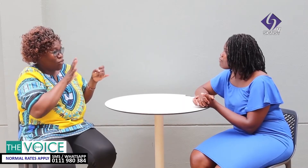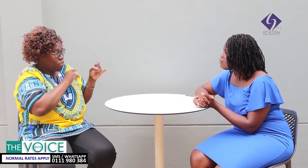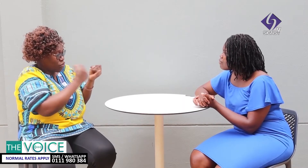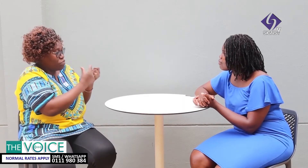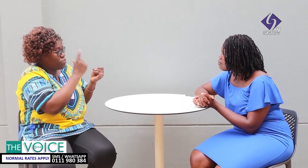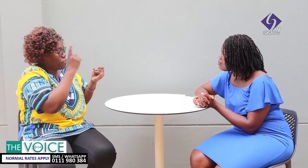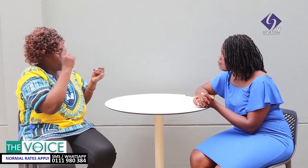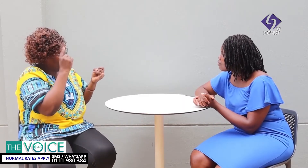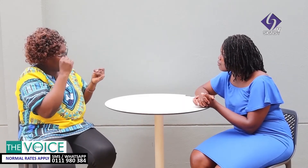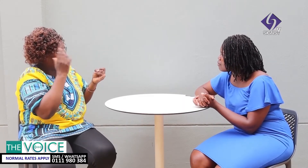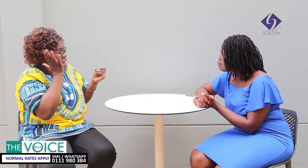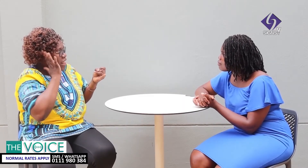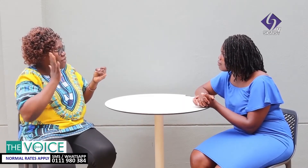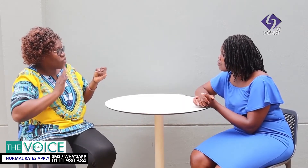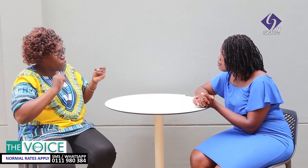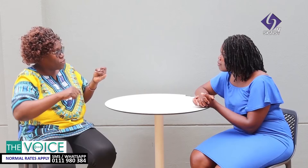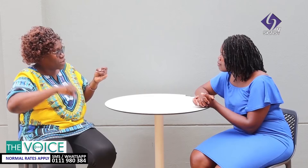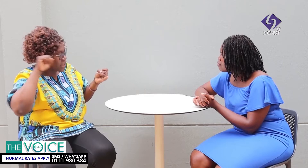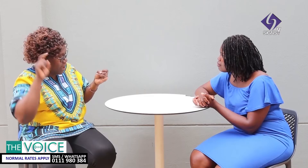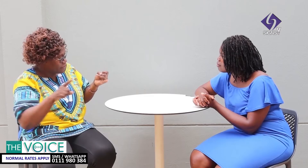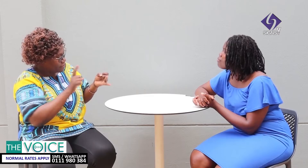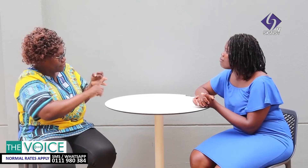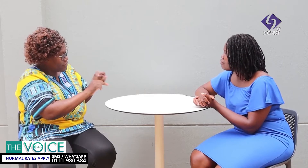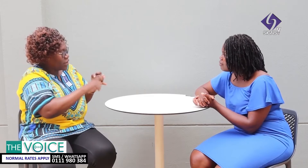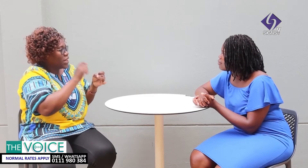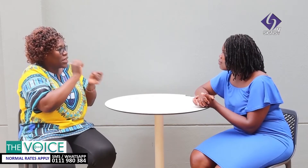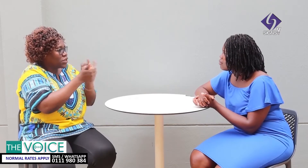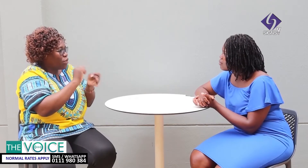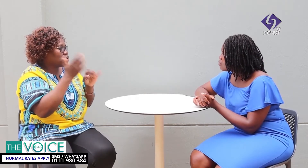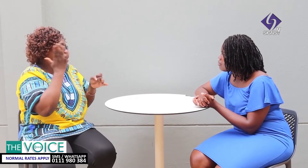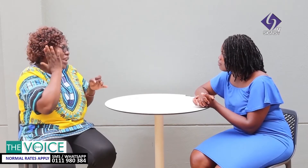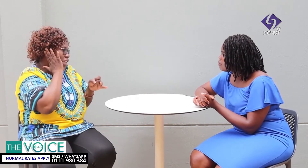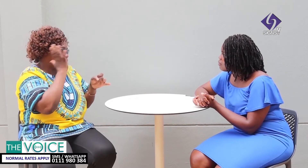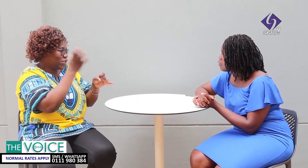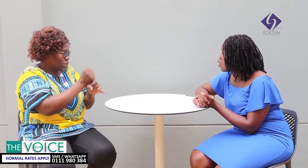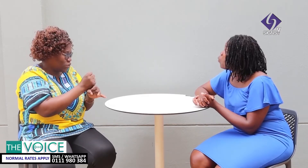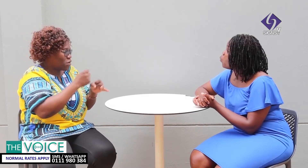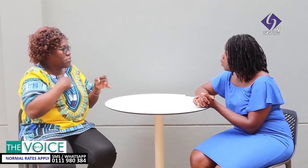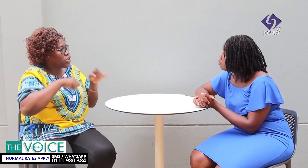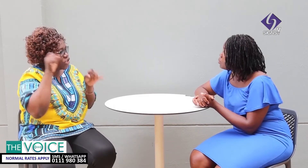I have a deaf women group in Mombasa, a sports deaf group,